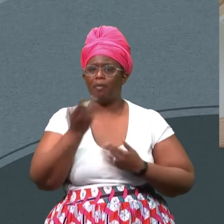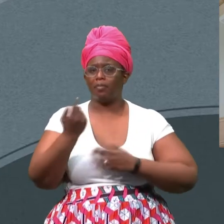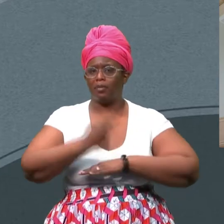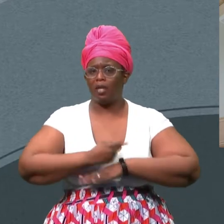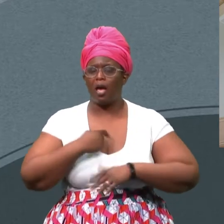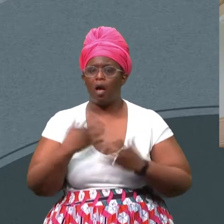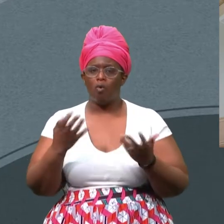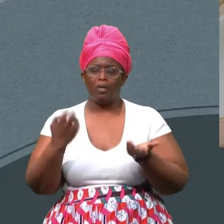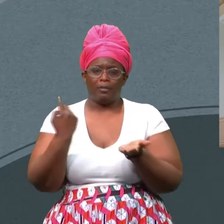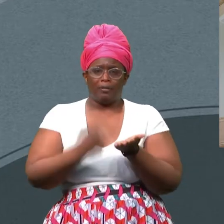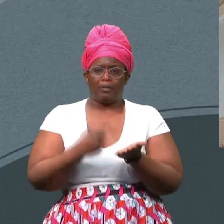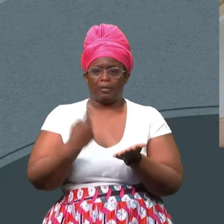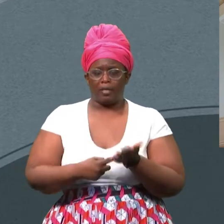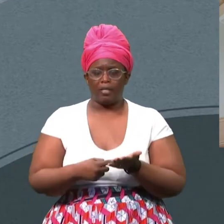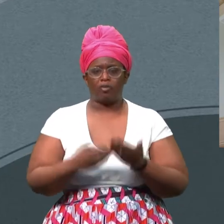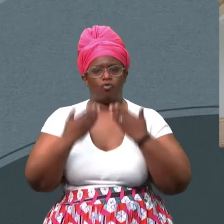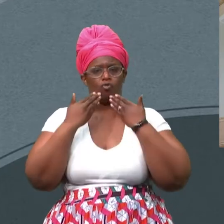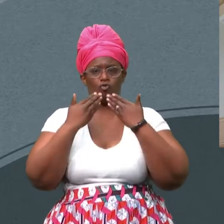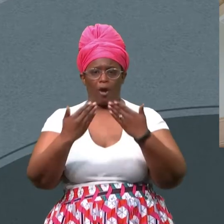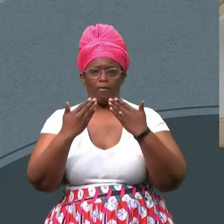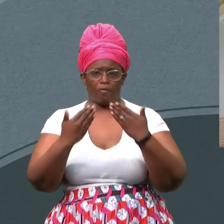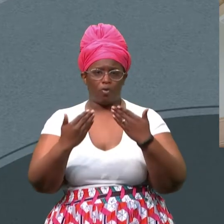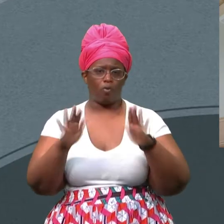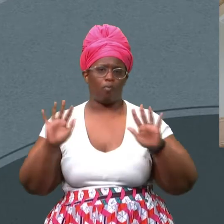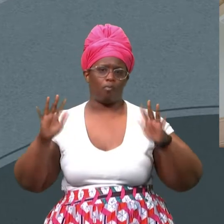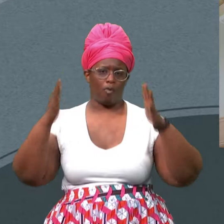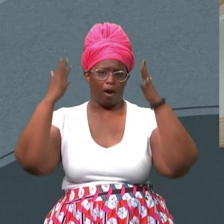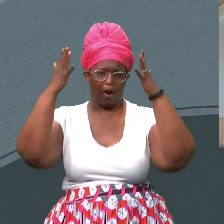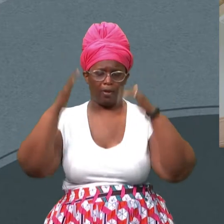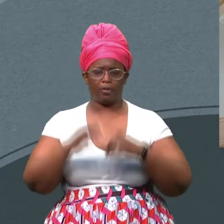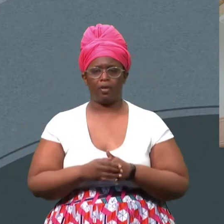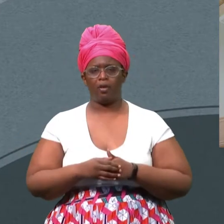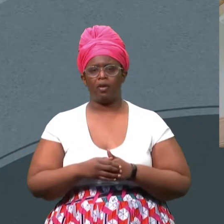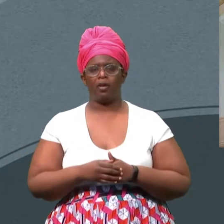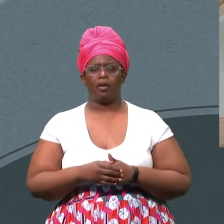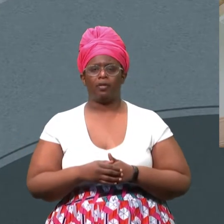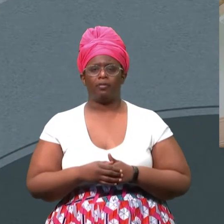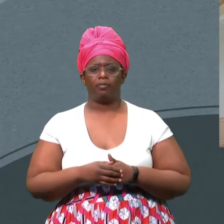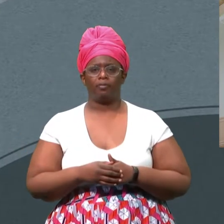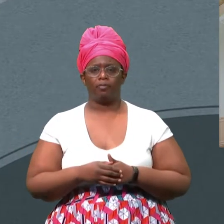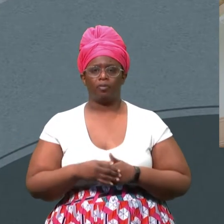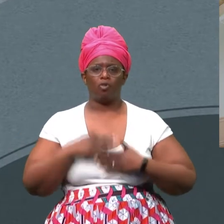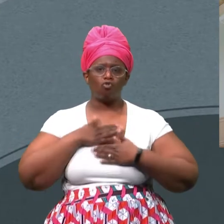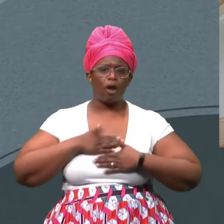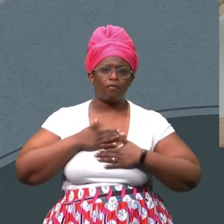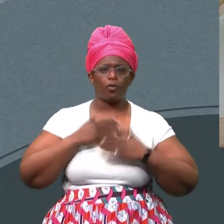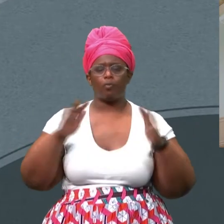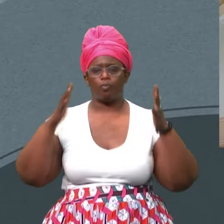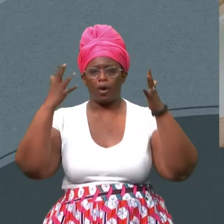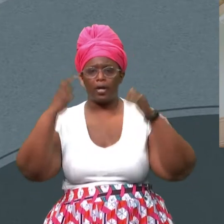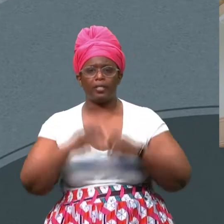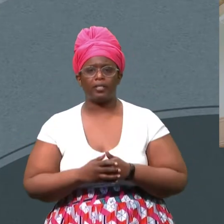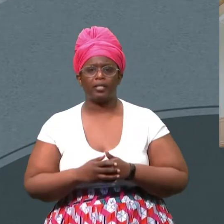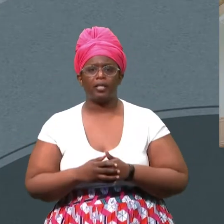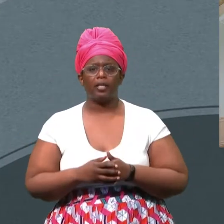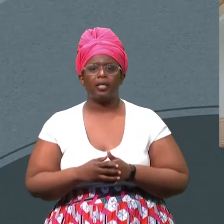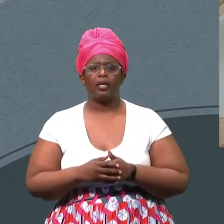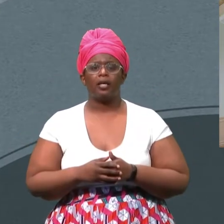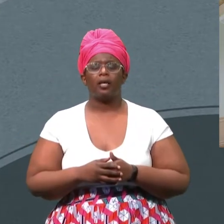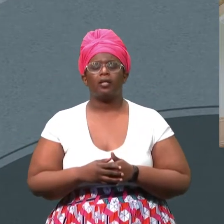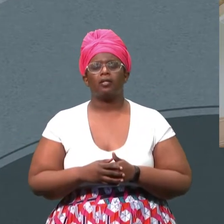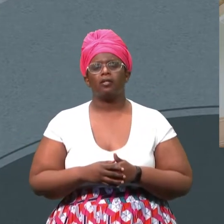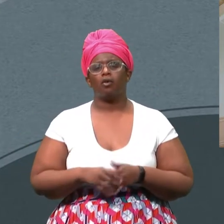about grateful praise. I want to talk about grateful praise on this day that we honor the one human being